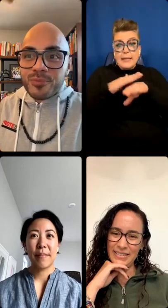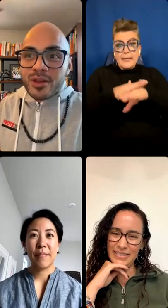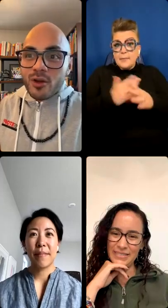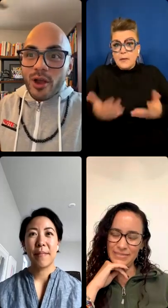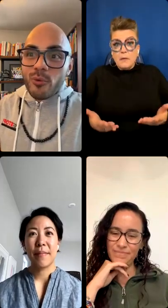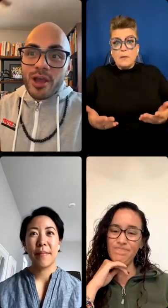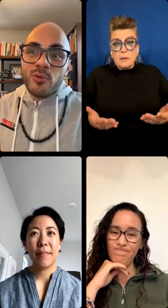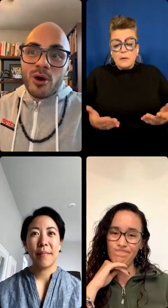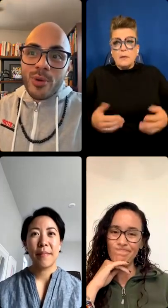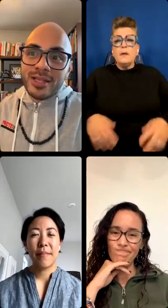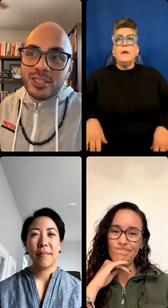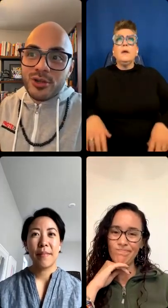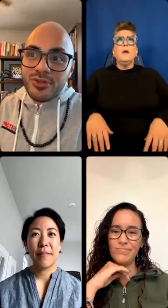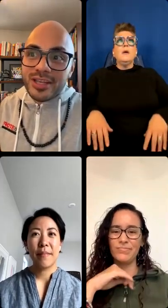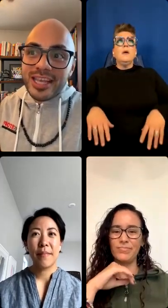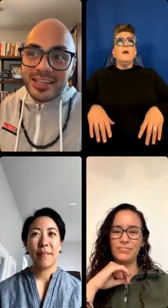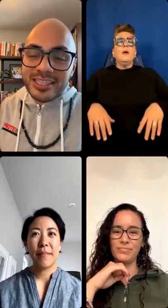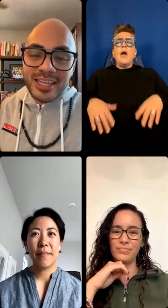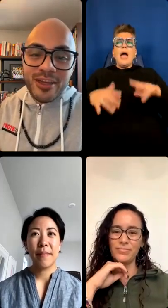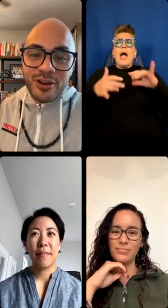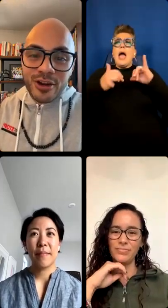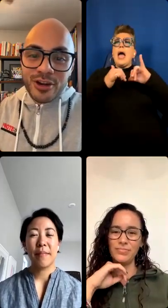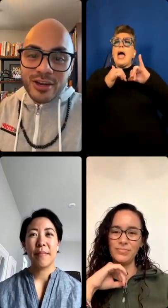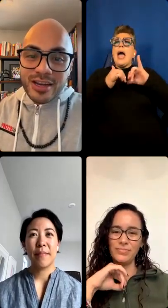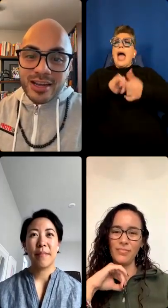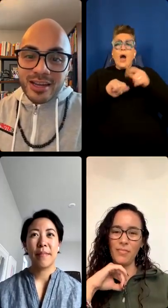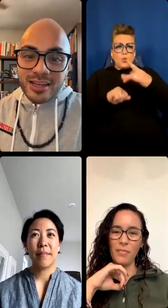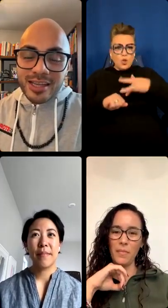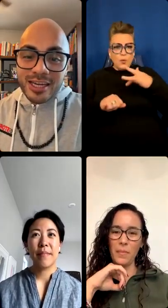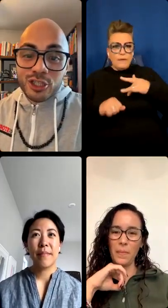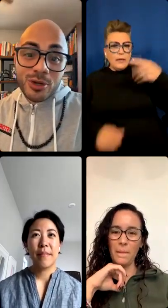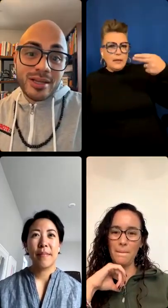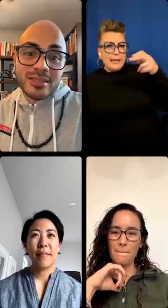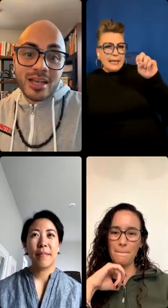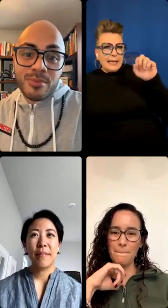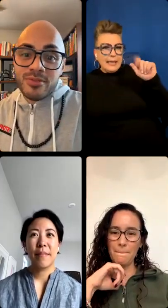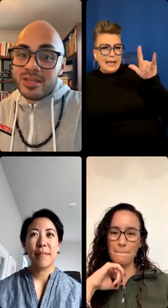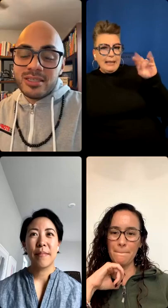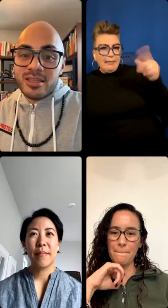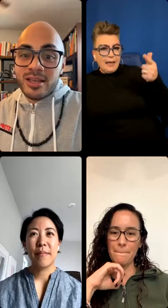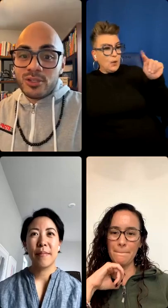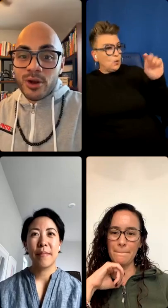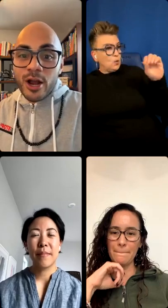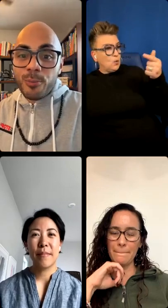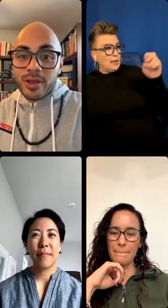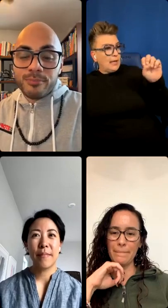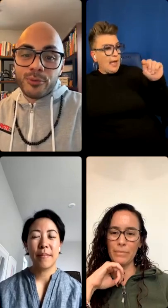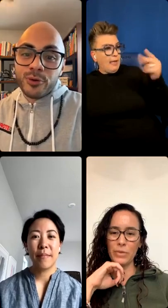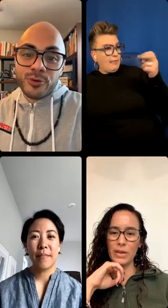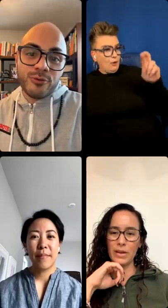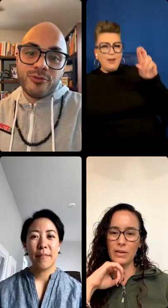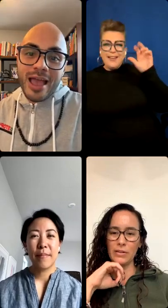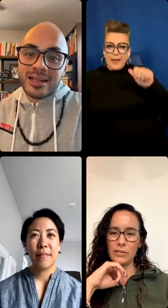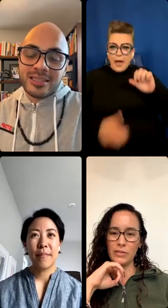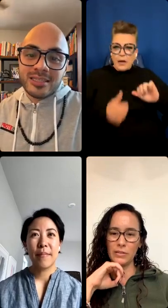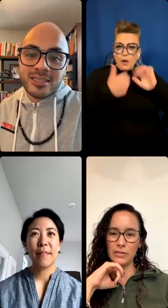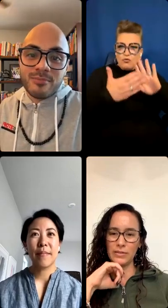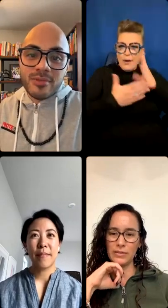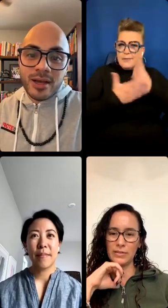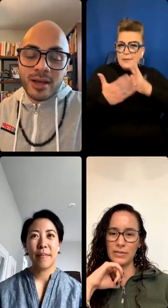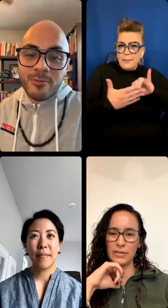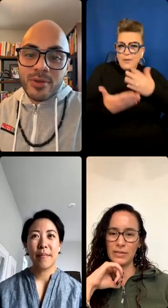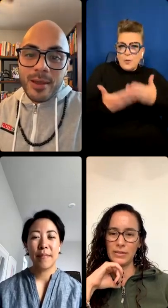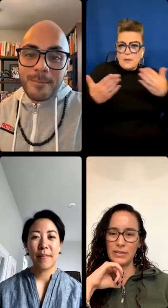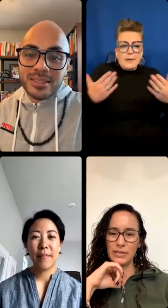Um, in what ways do you think healing together can address some of these things or help improve access